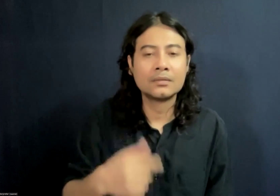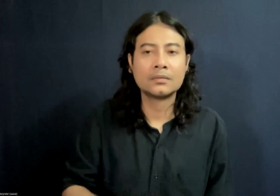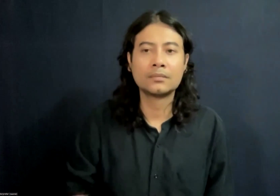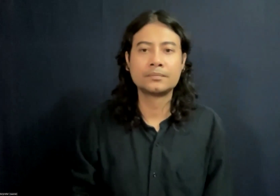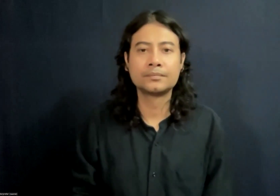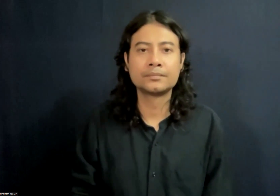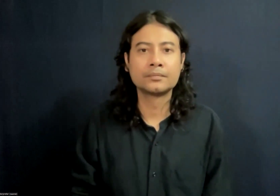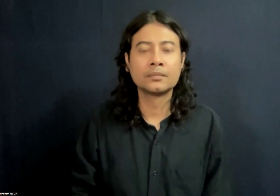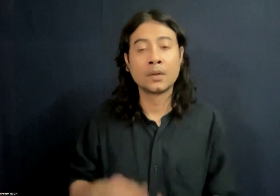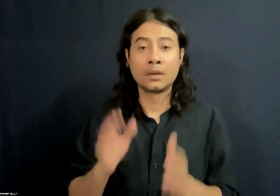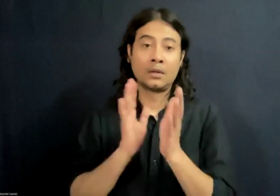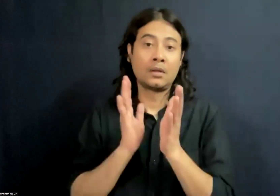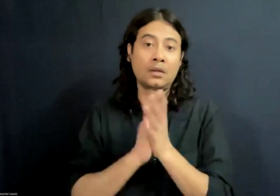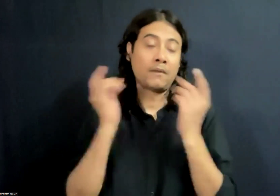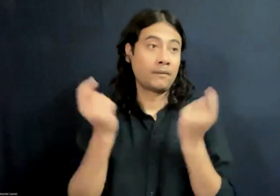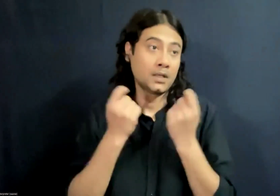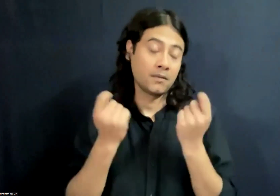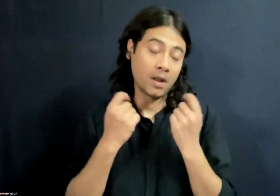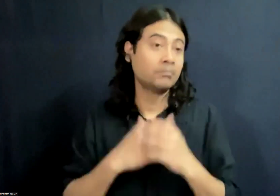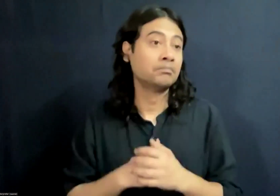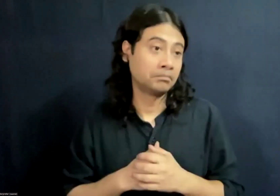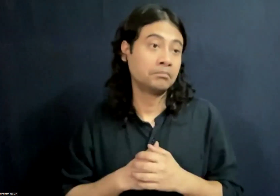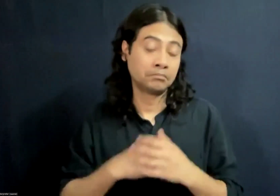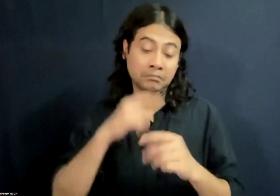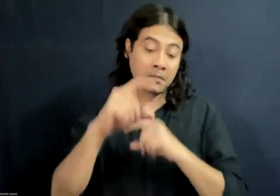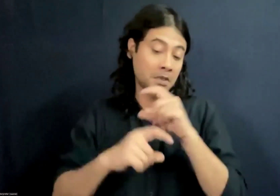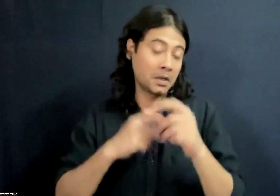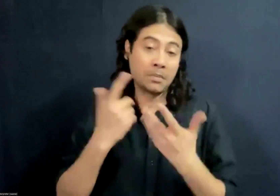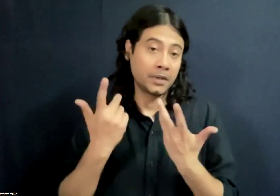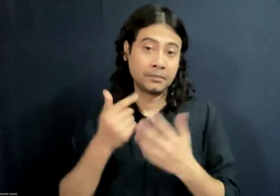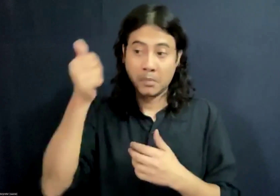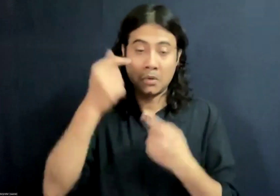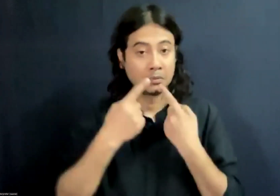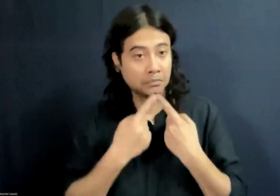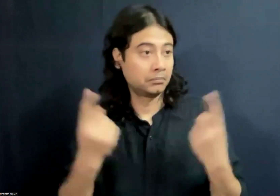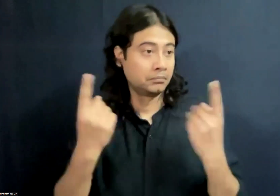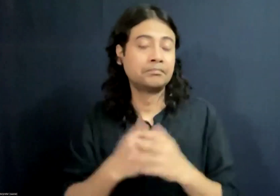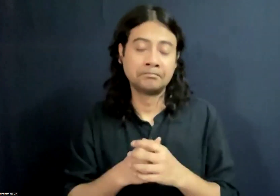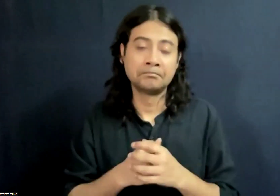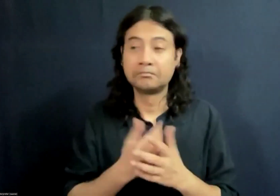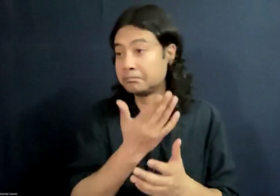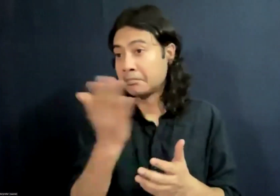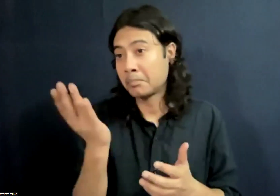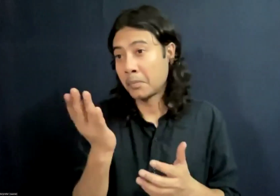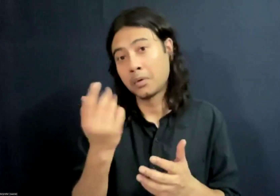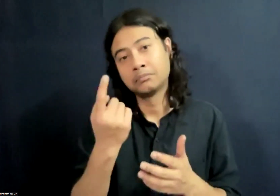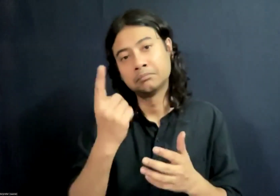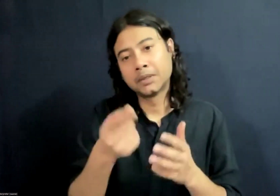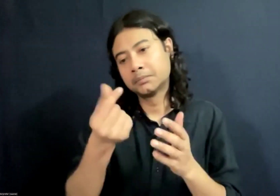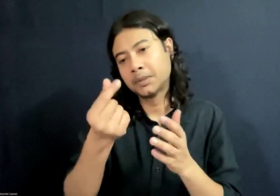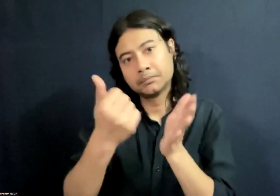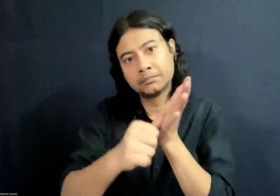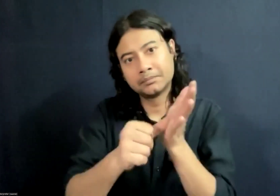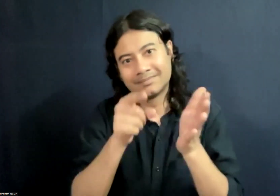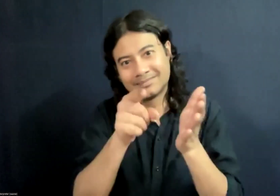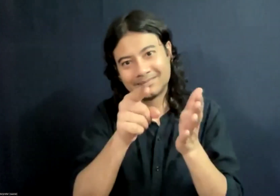Because festival is coming, my company is saying everybody we will deduct salary from your account, from money from your account.